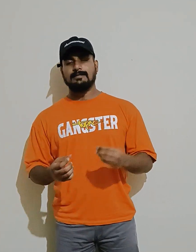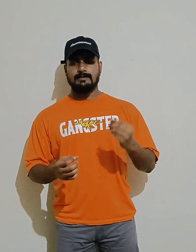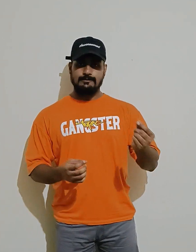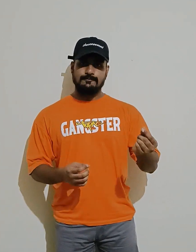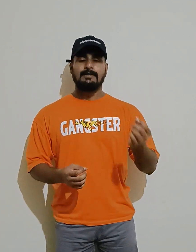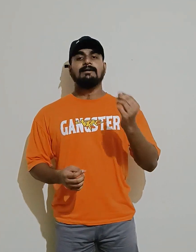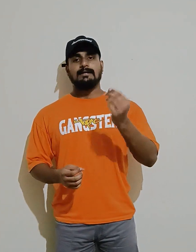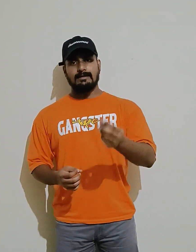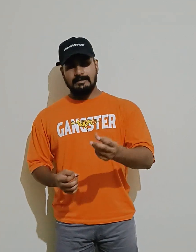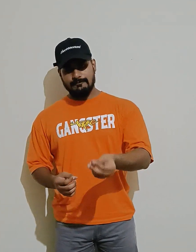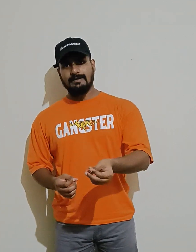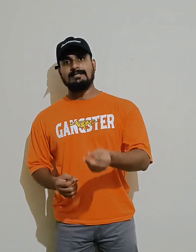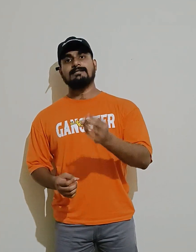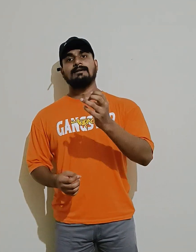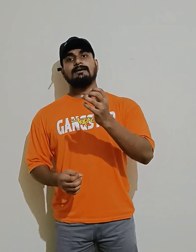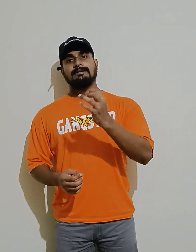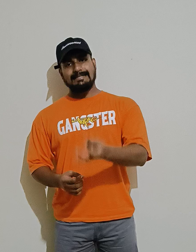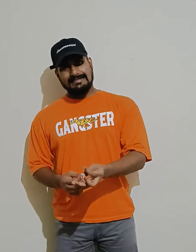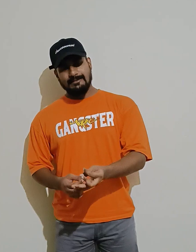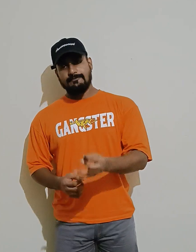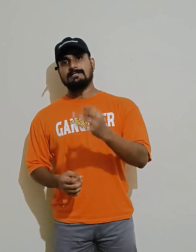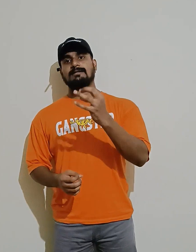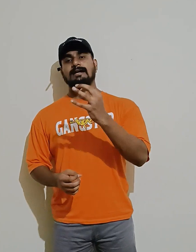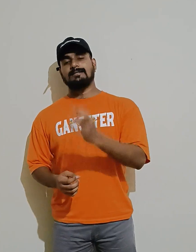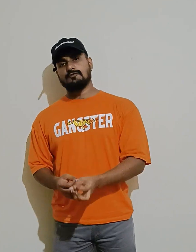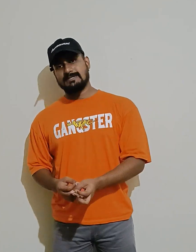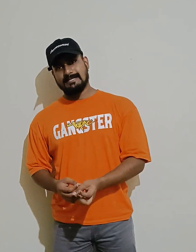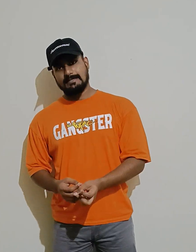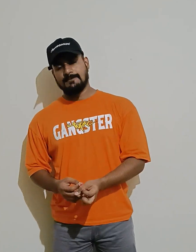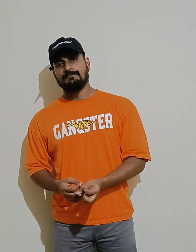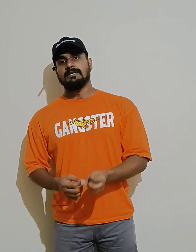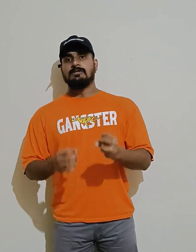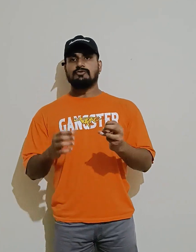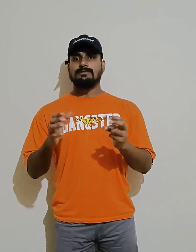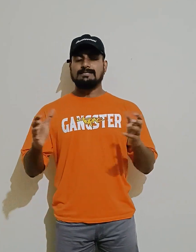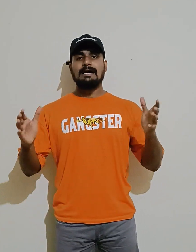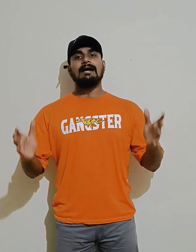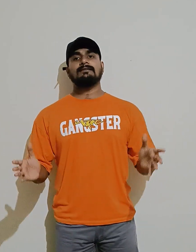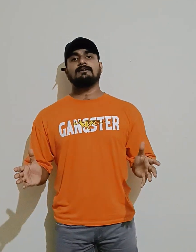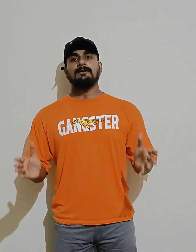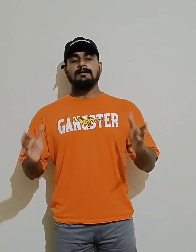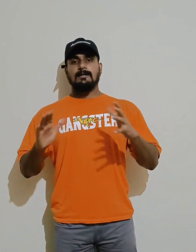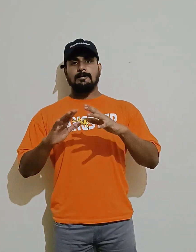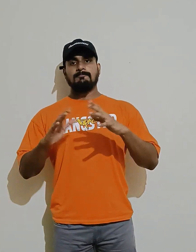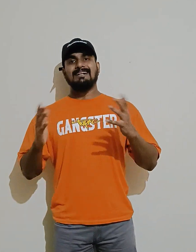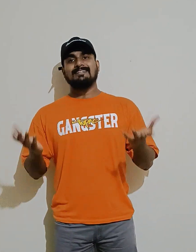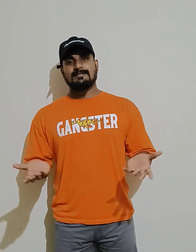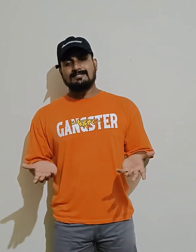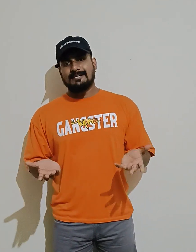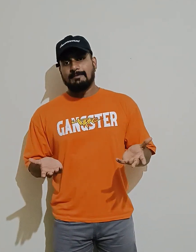like if else, nested if else, and the switch case. So these are the conditional